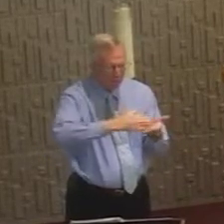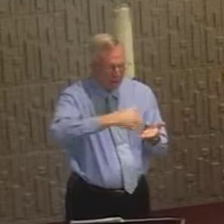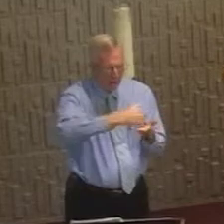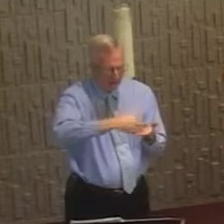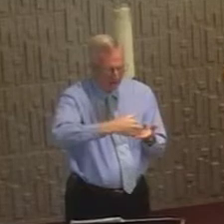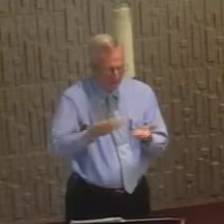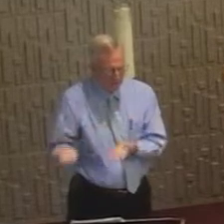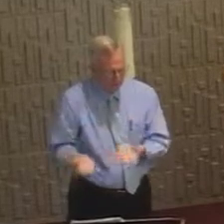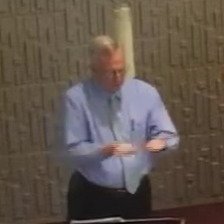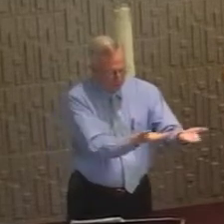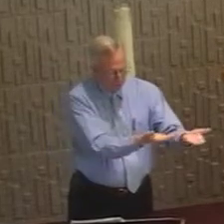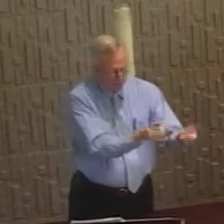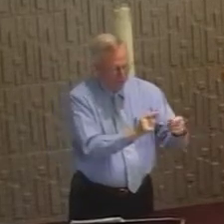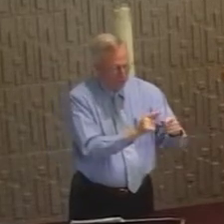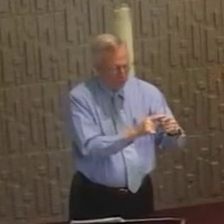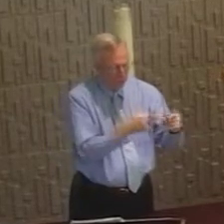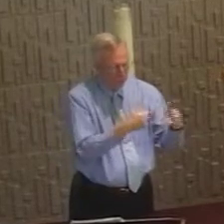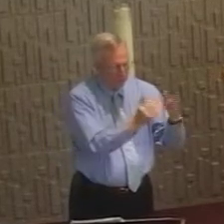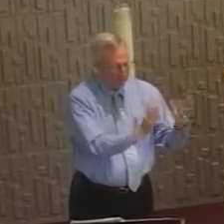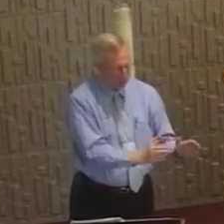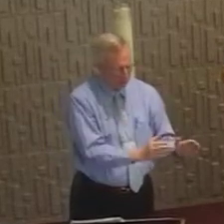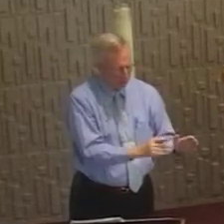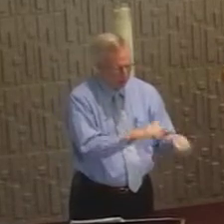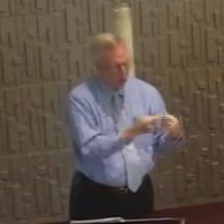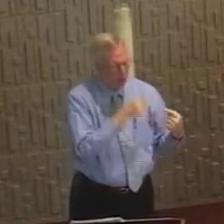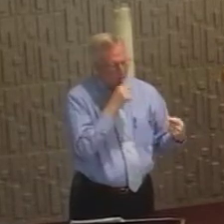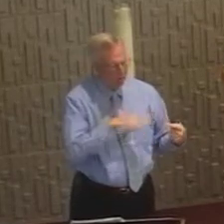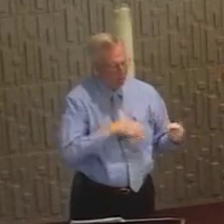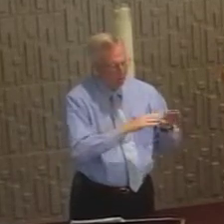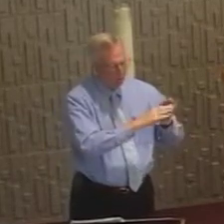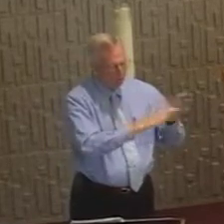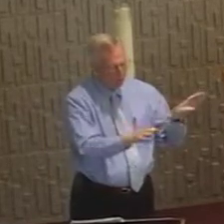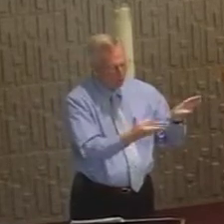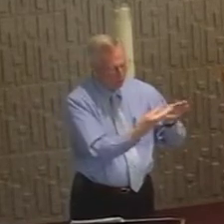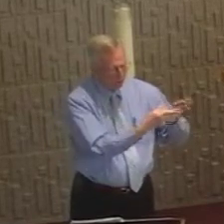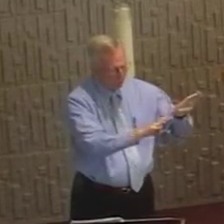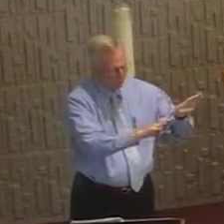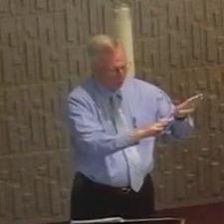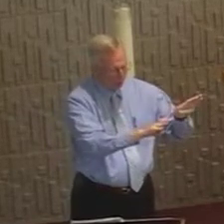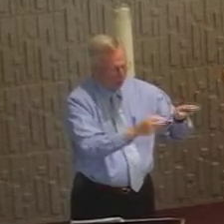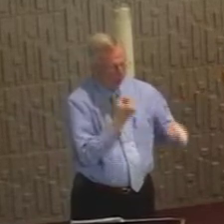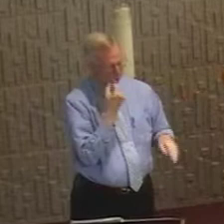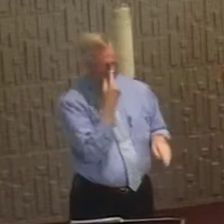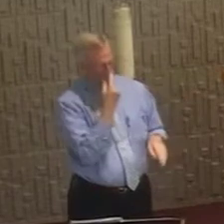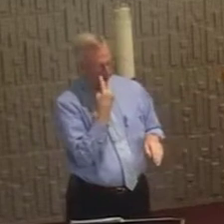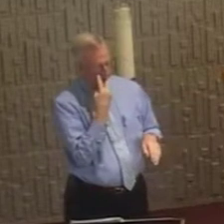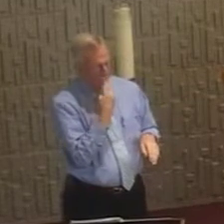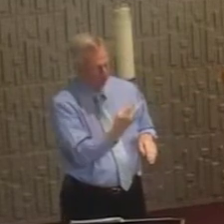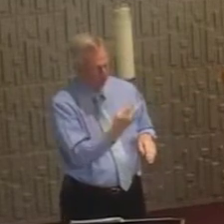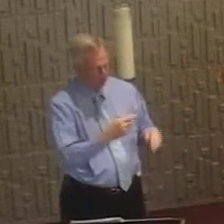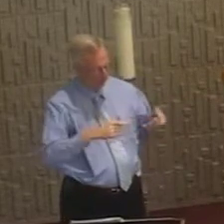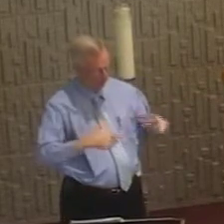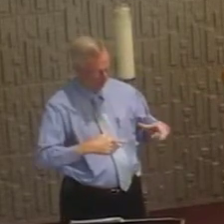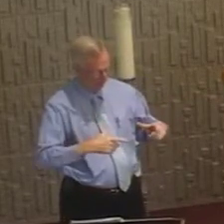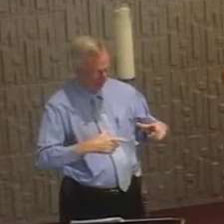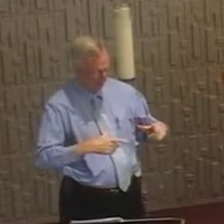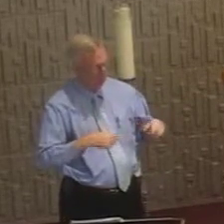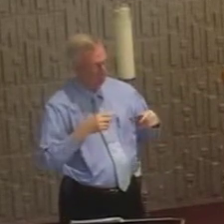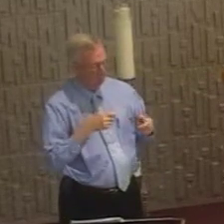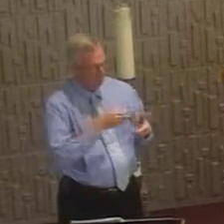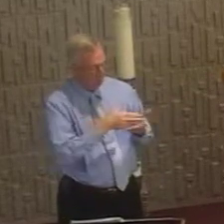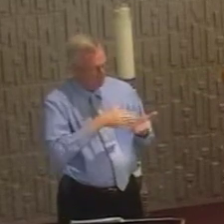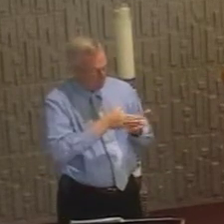next door. And when Mrs. Smith opened the door, she was surprised to see her there holding that pie. And she replied, "For me?